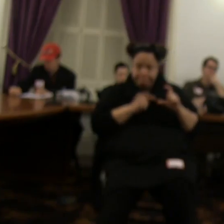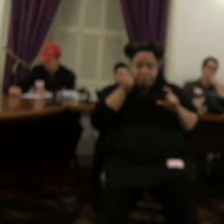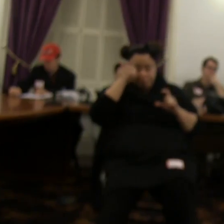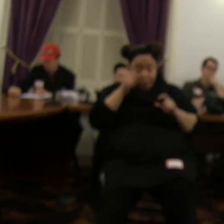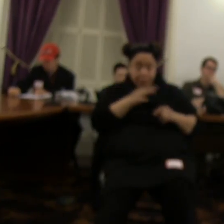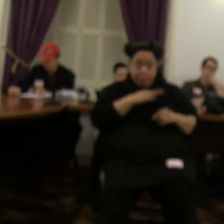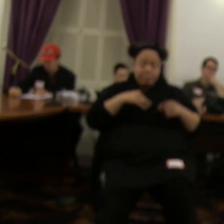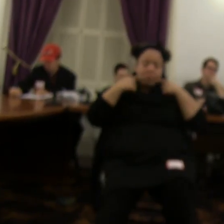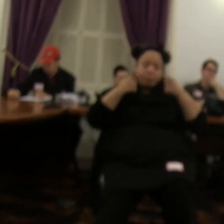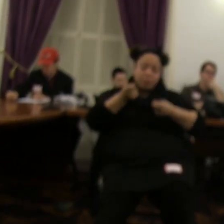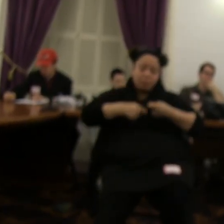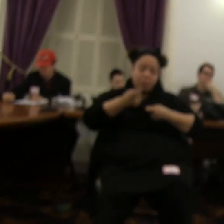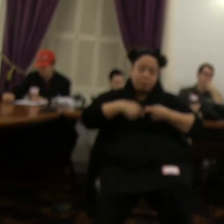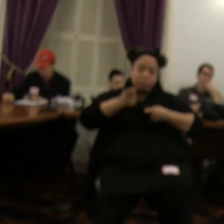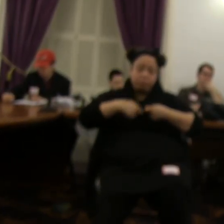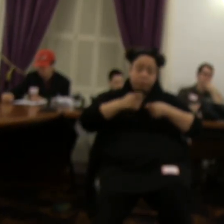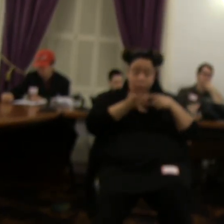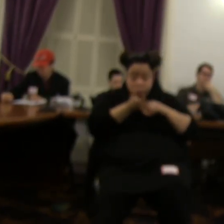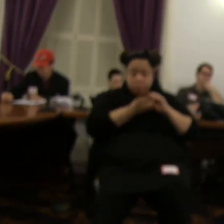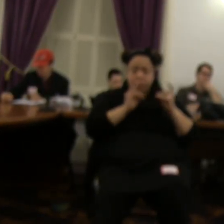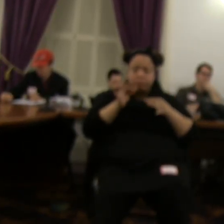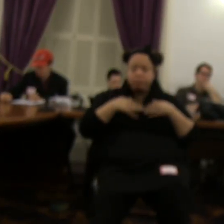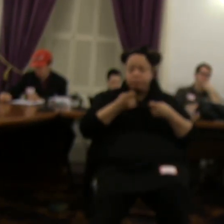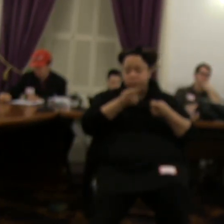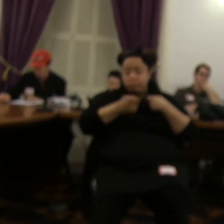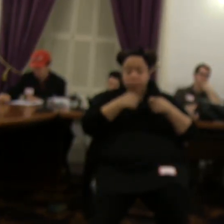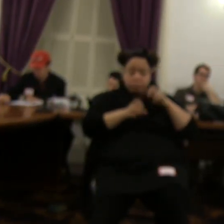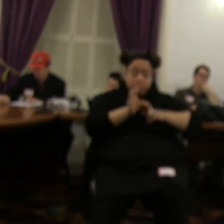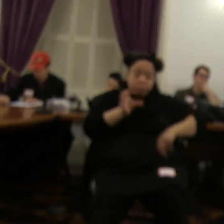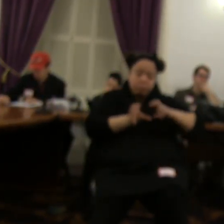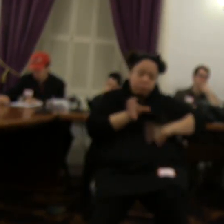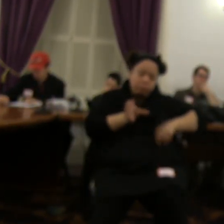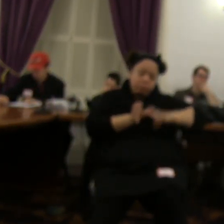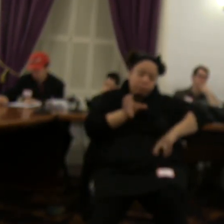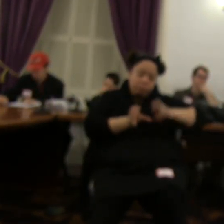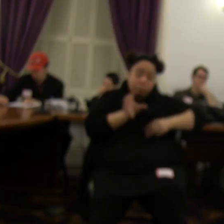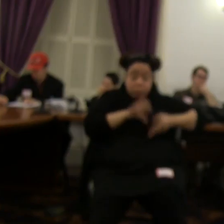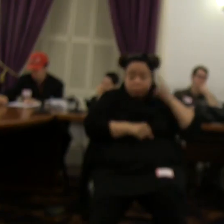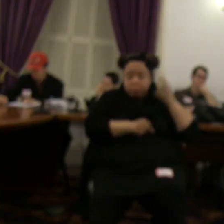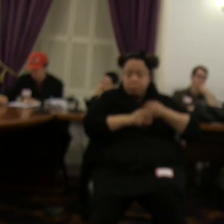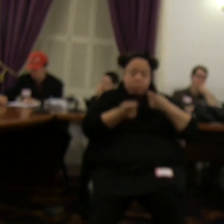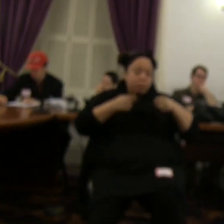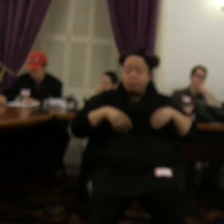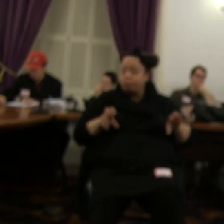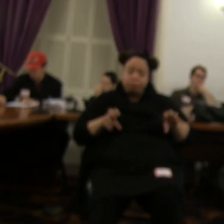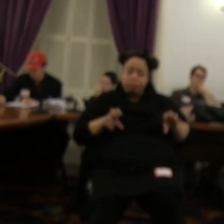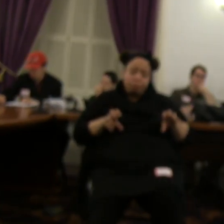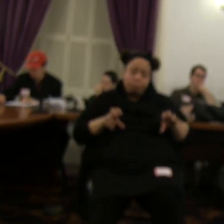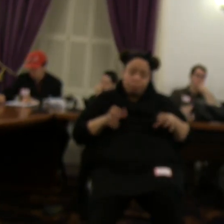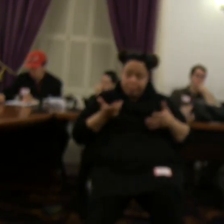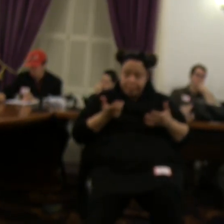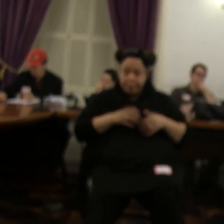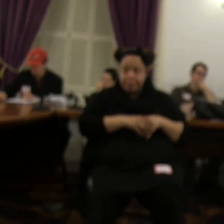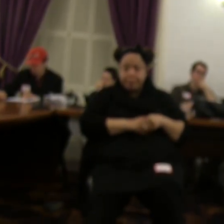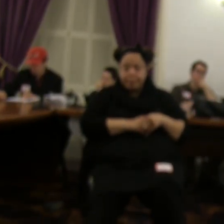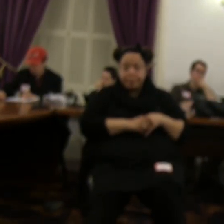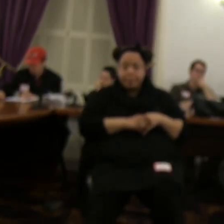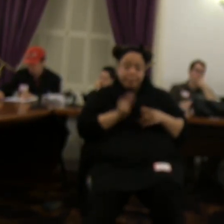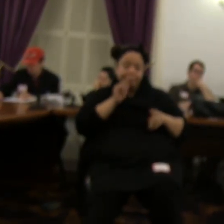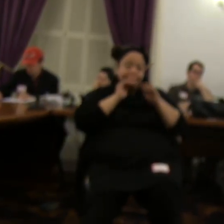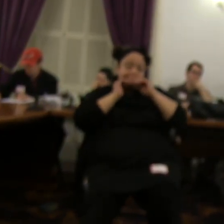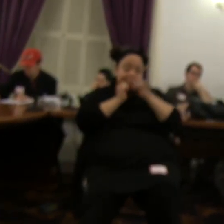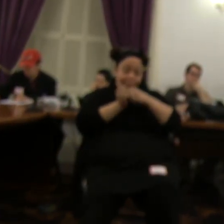other organizations. Because right now, there's a staff turnover rate of about, I said I wasn't